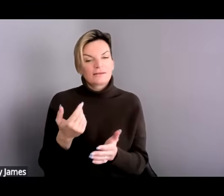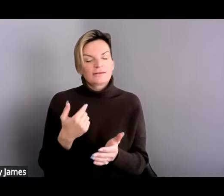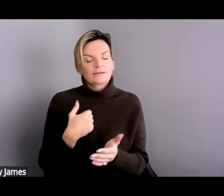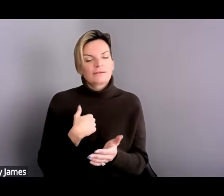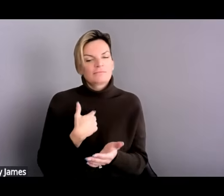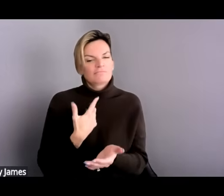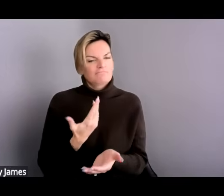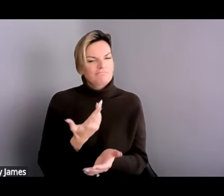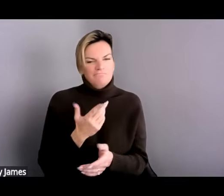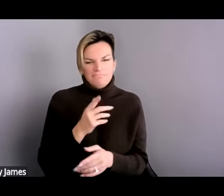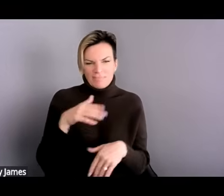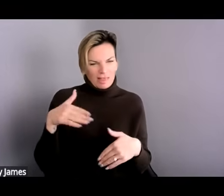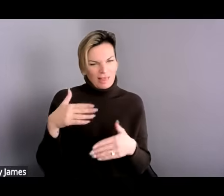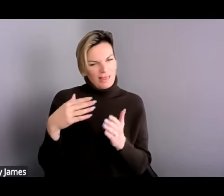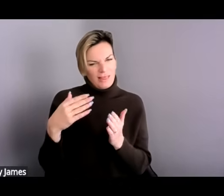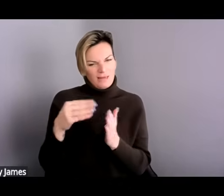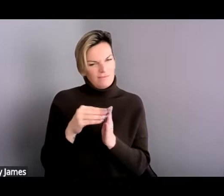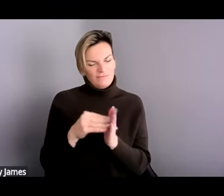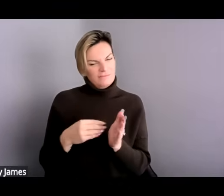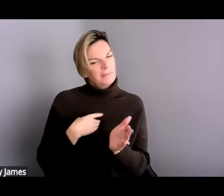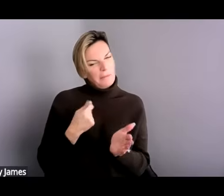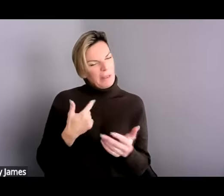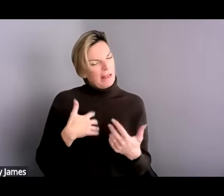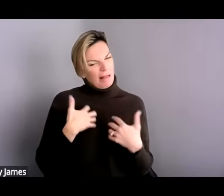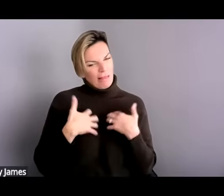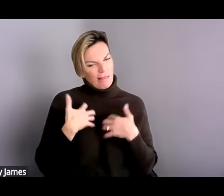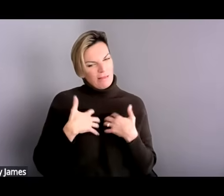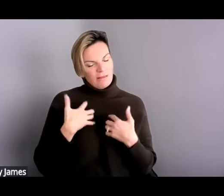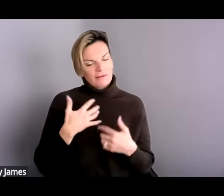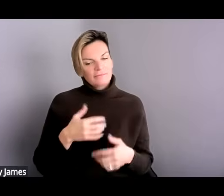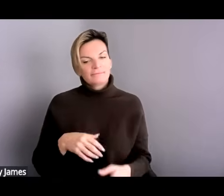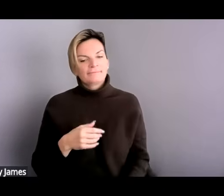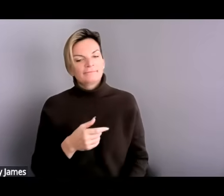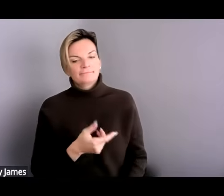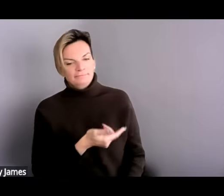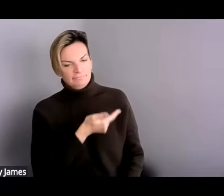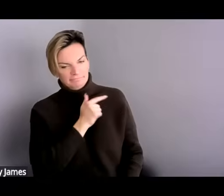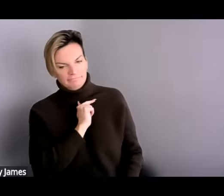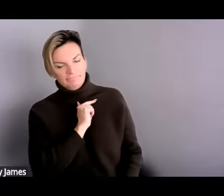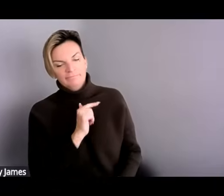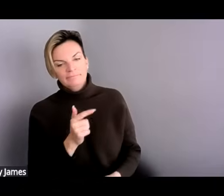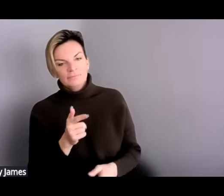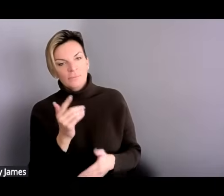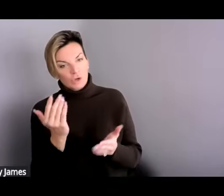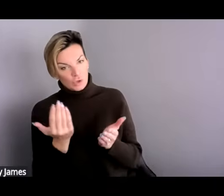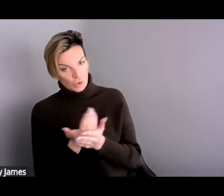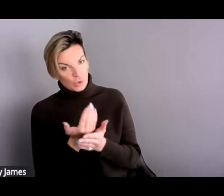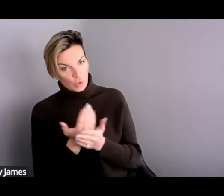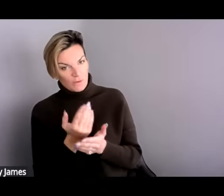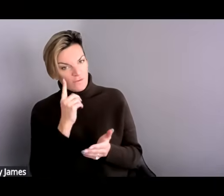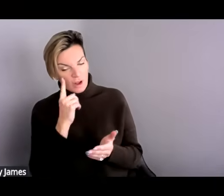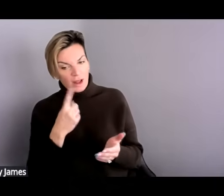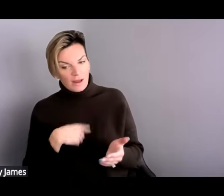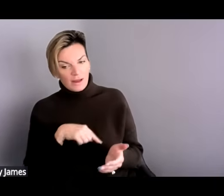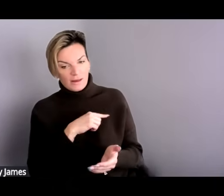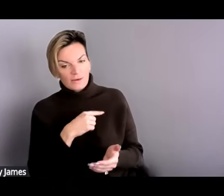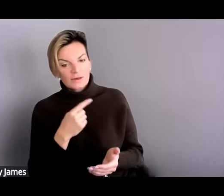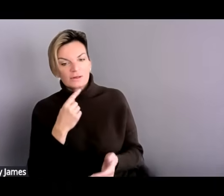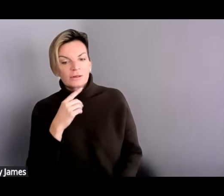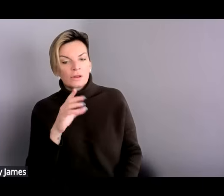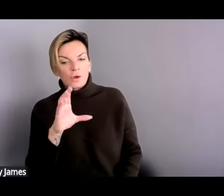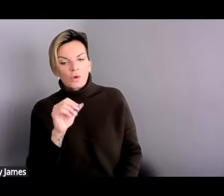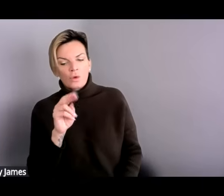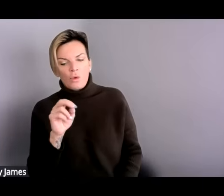this isn't new. It's new for us as far as, like when Paul said Cornell West is the only one we've